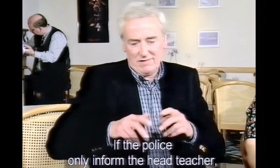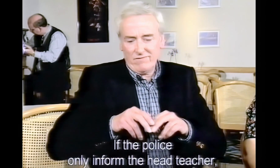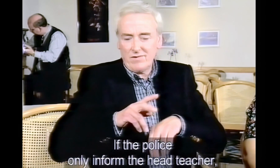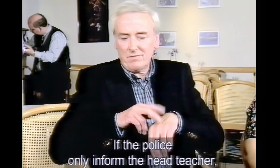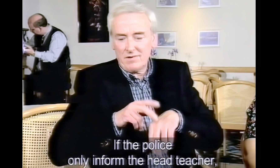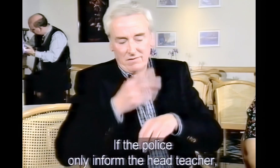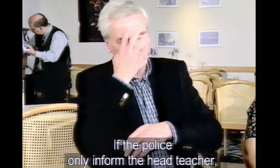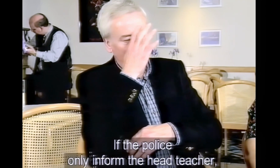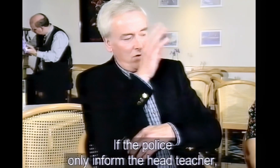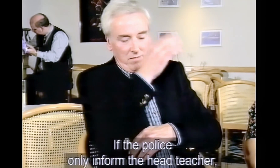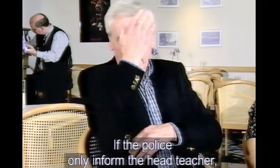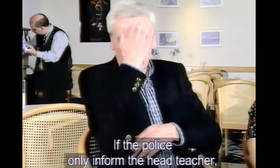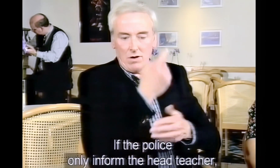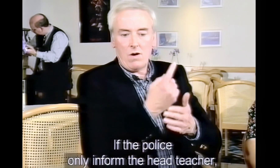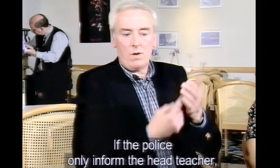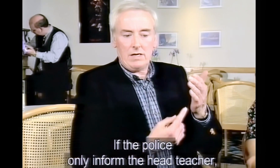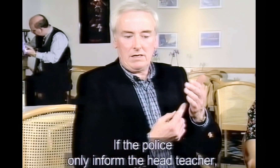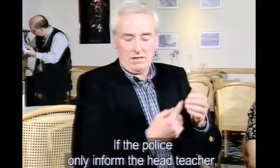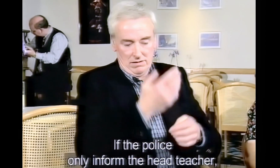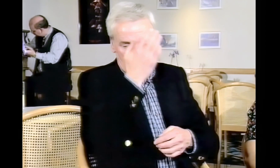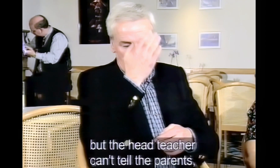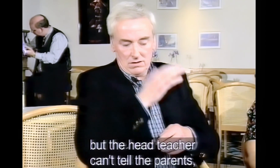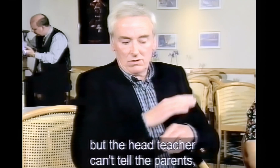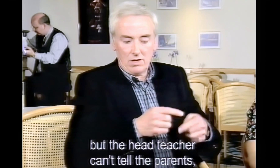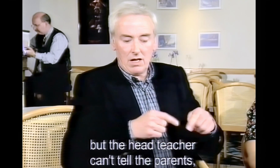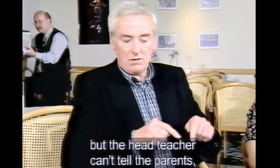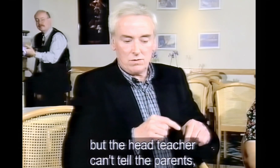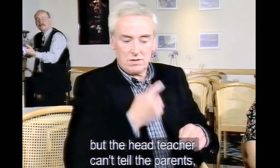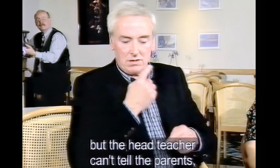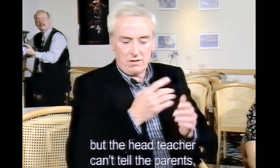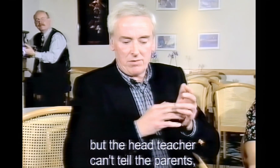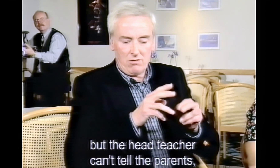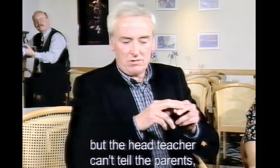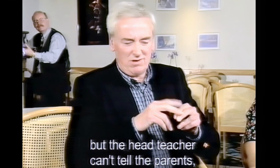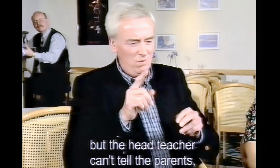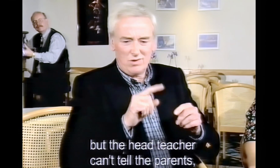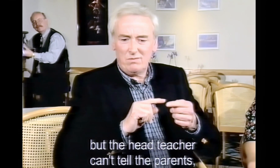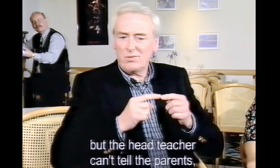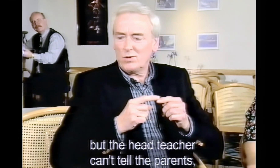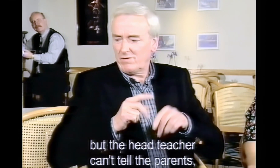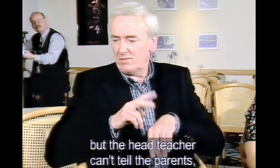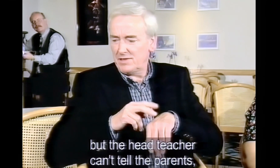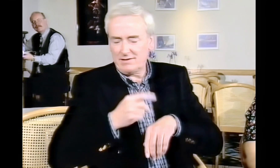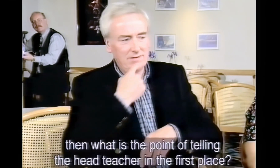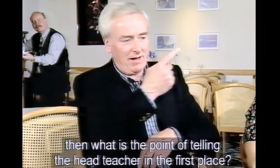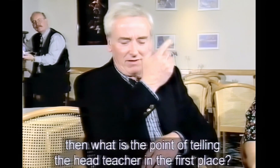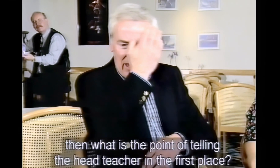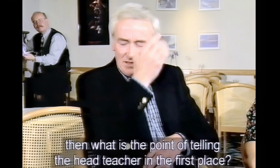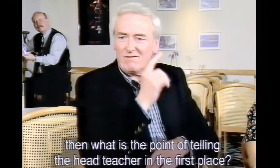If the police only inform the head teacher, but the head teacher can't tell the parents, then yes, what is the point of telling